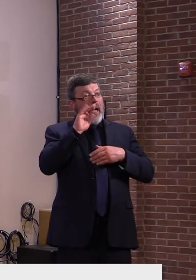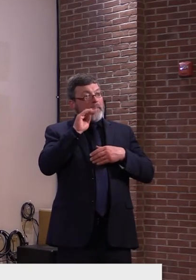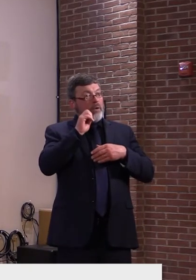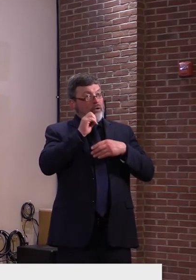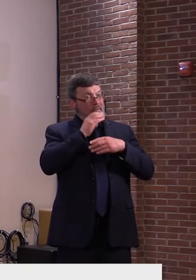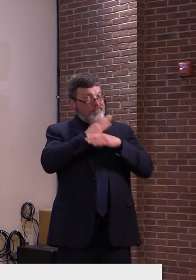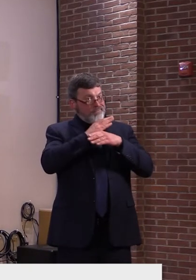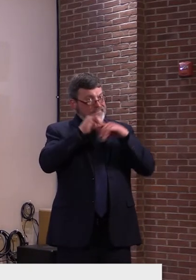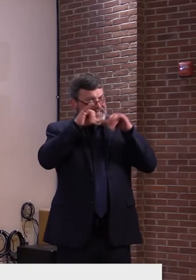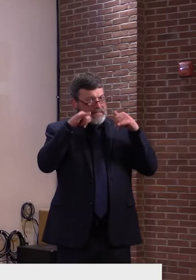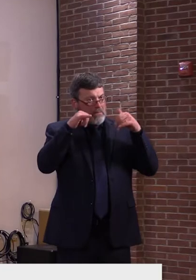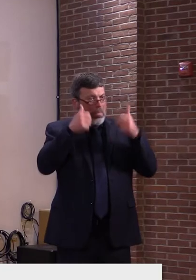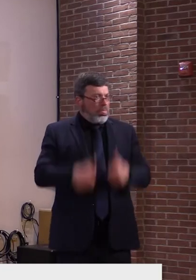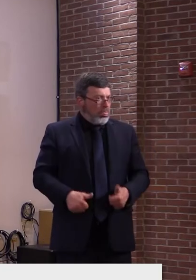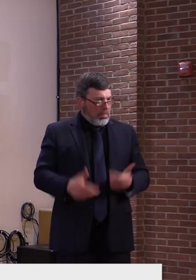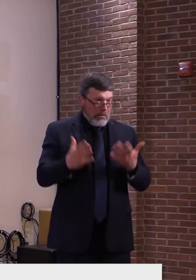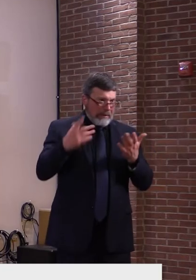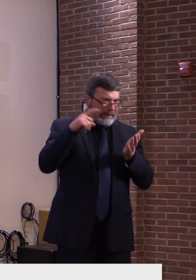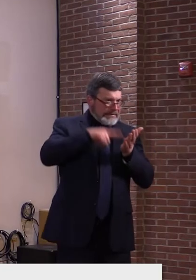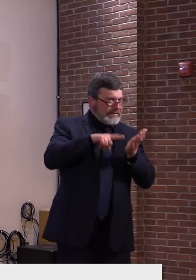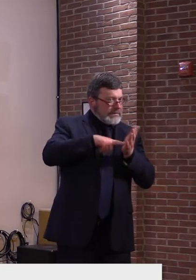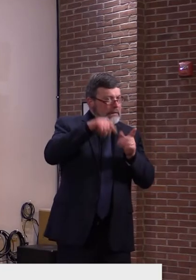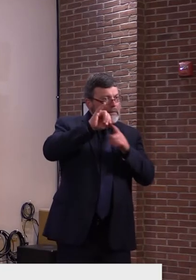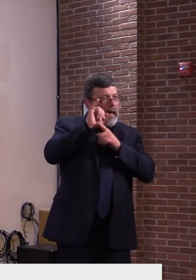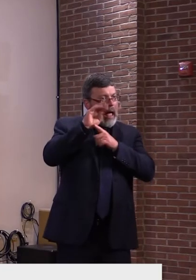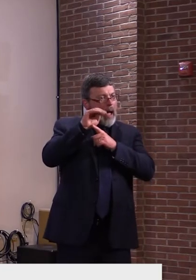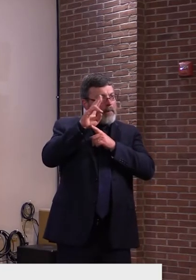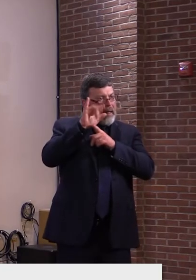all I can give you for now.